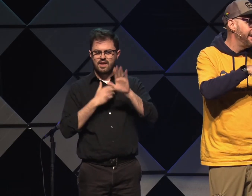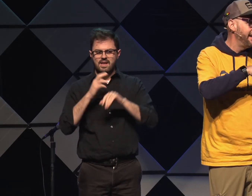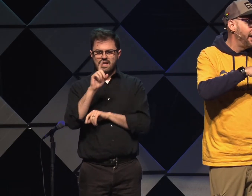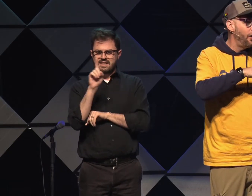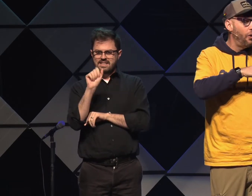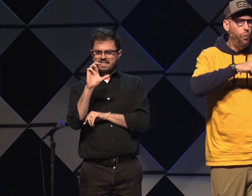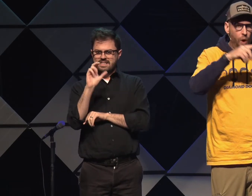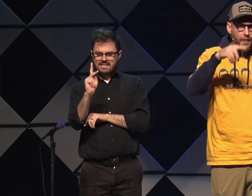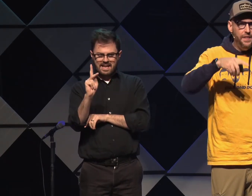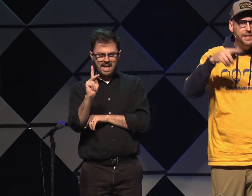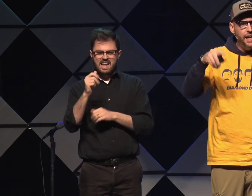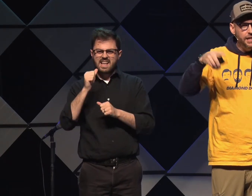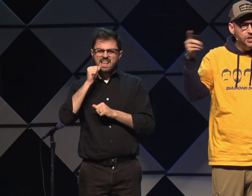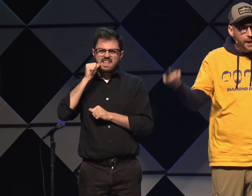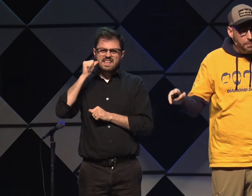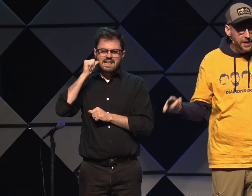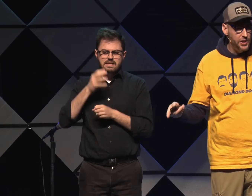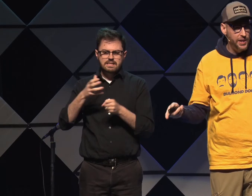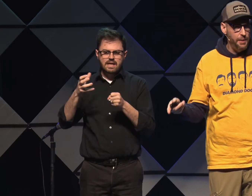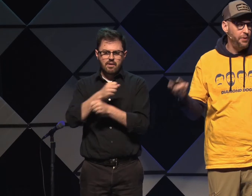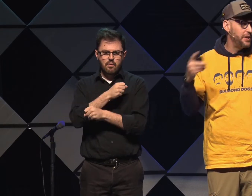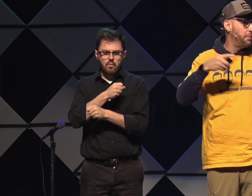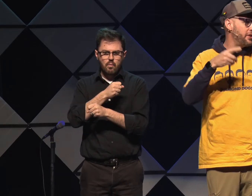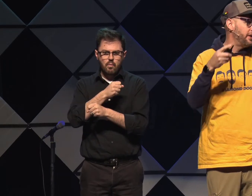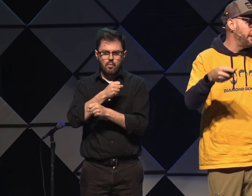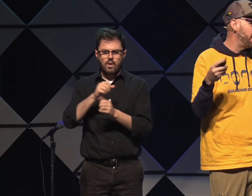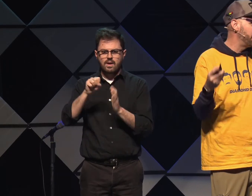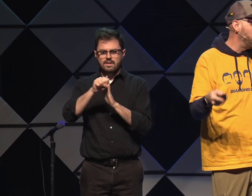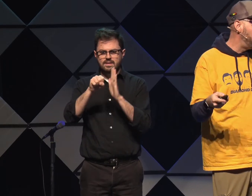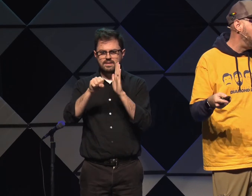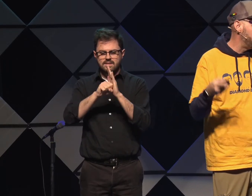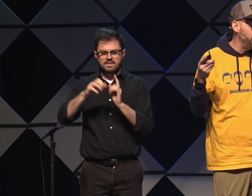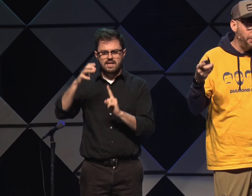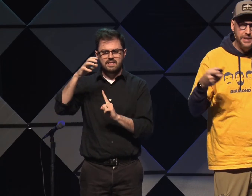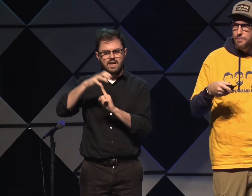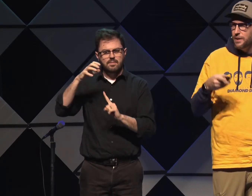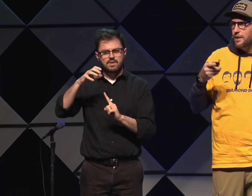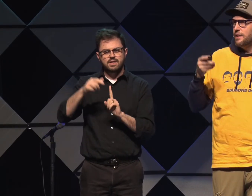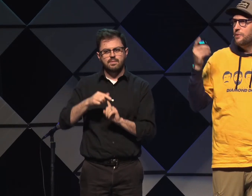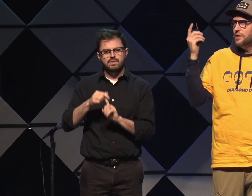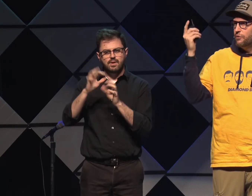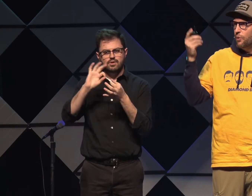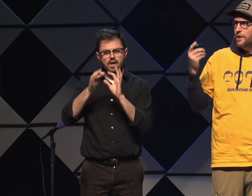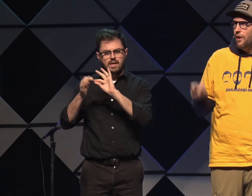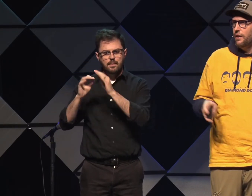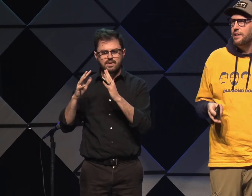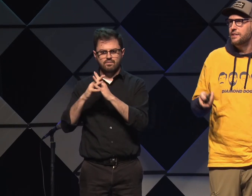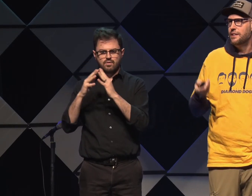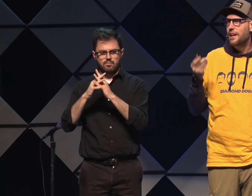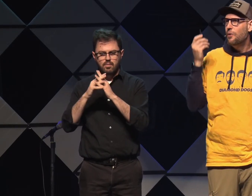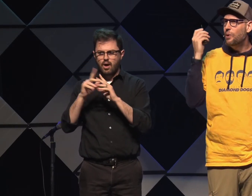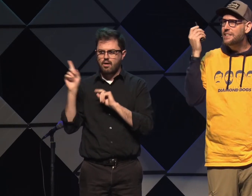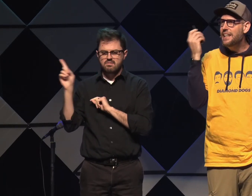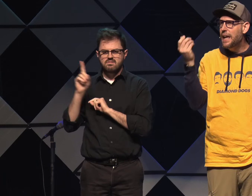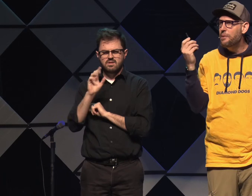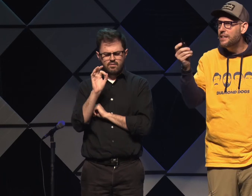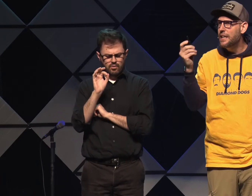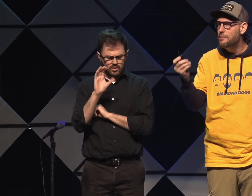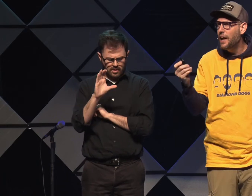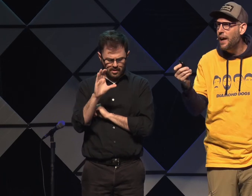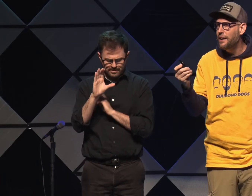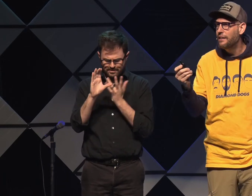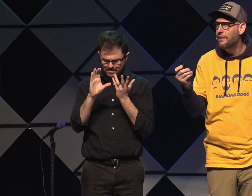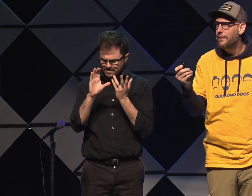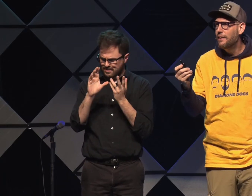yesterday won the state championship for the Special Olympics football, his football team. It was the Fort Collins. What's the name of the